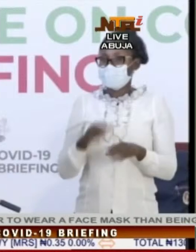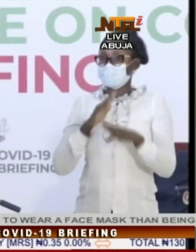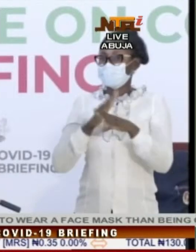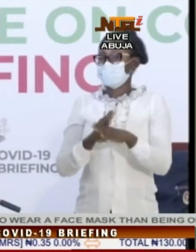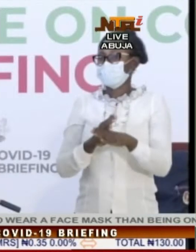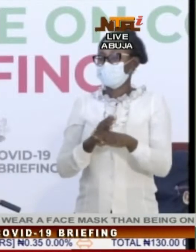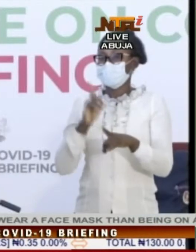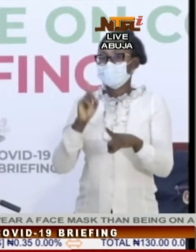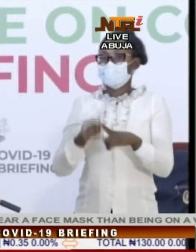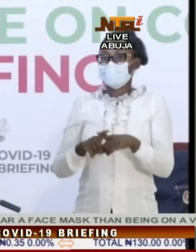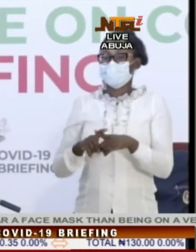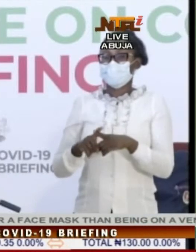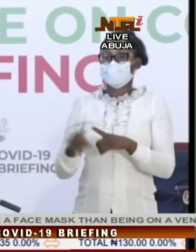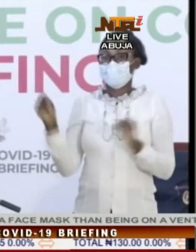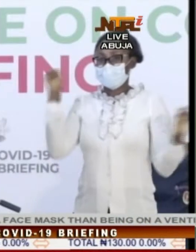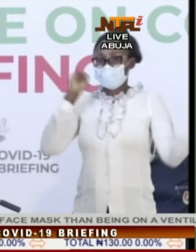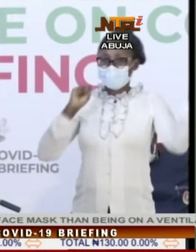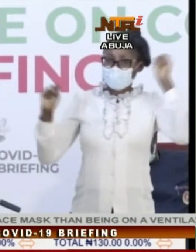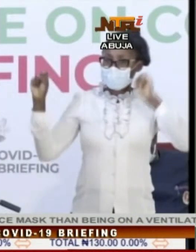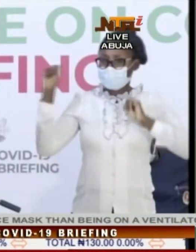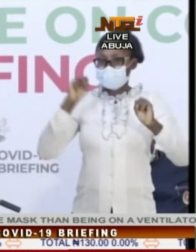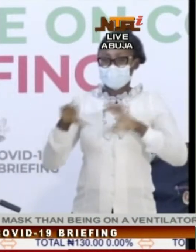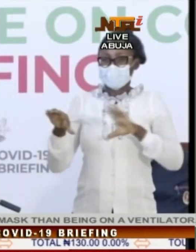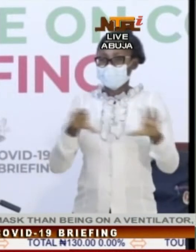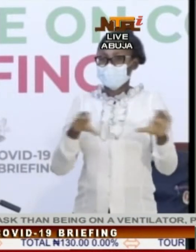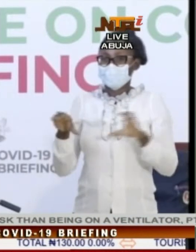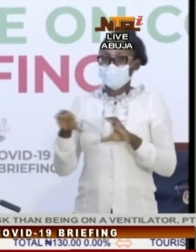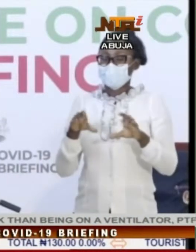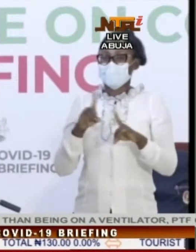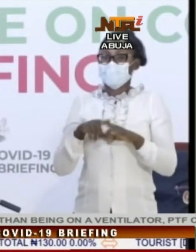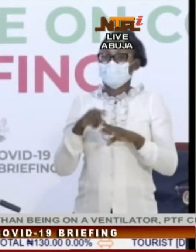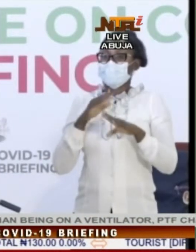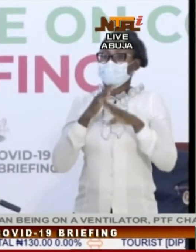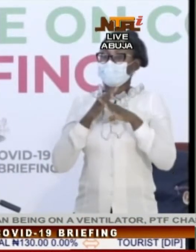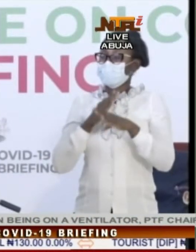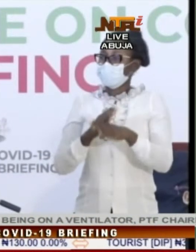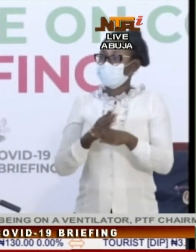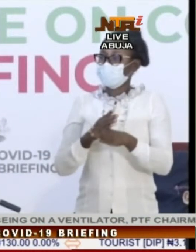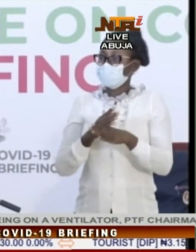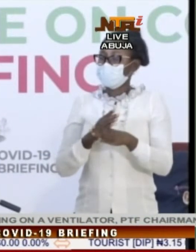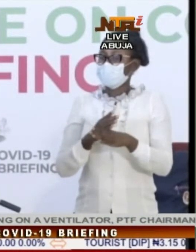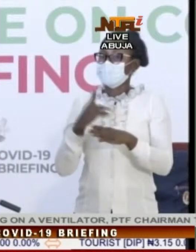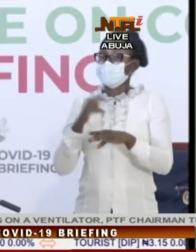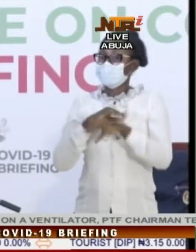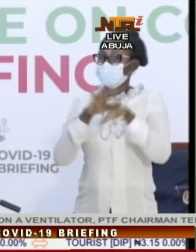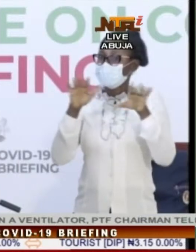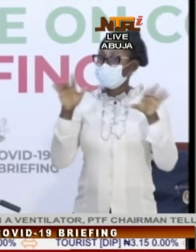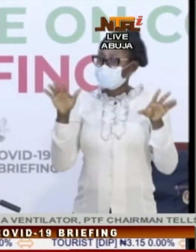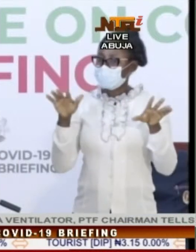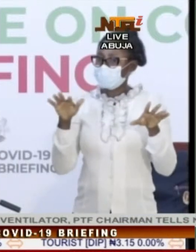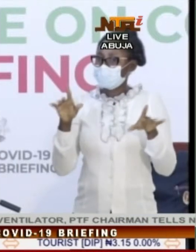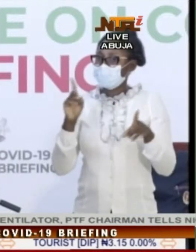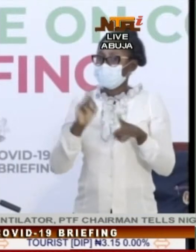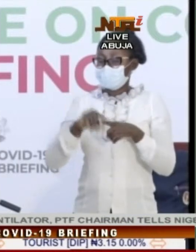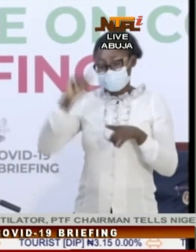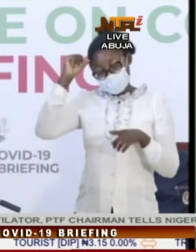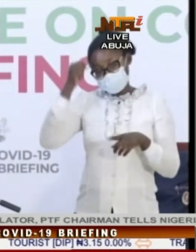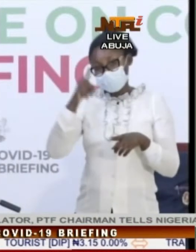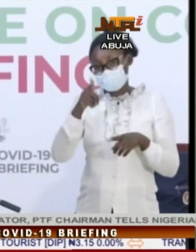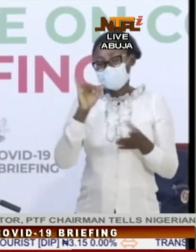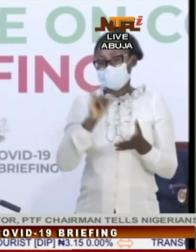gyms and sports facilities until the 25th of January. And just to remind you that event centers, bars,